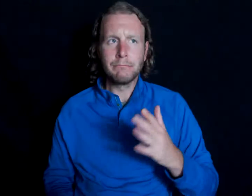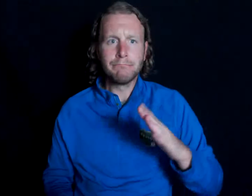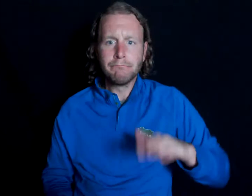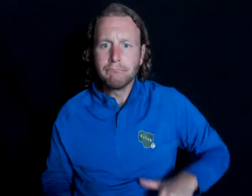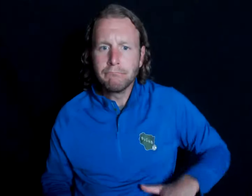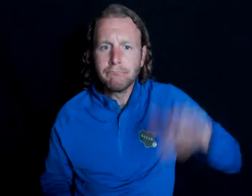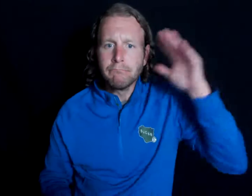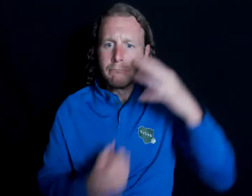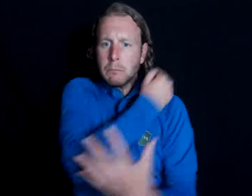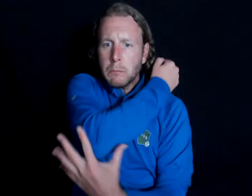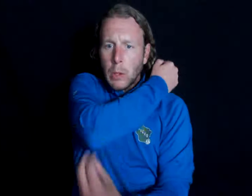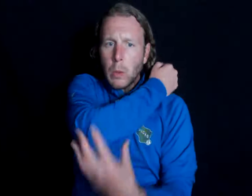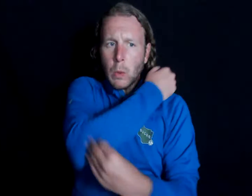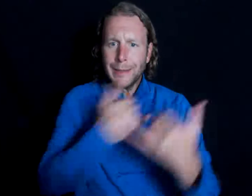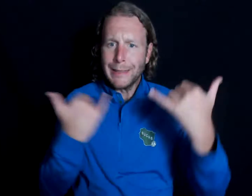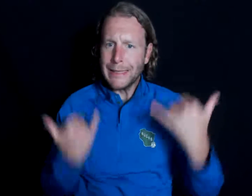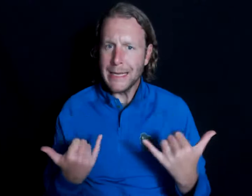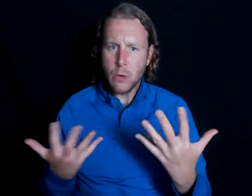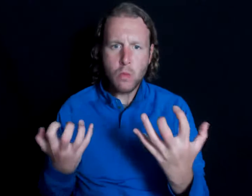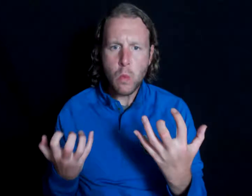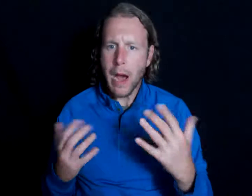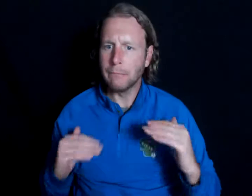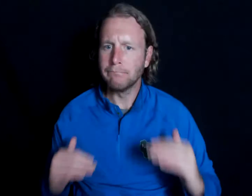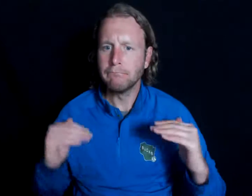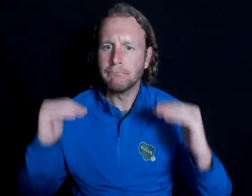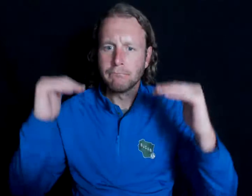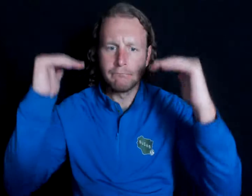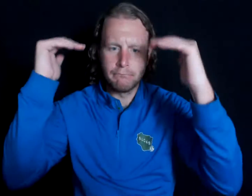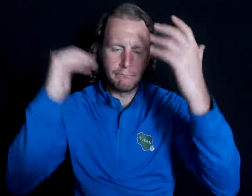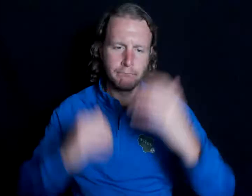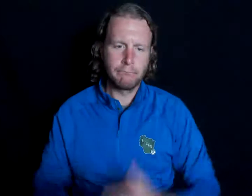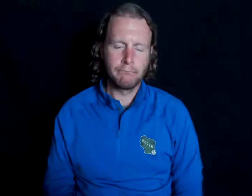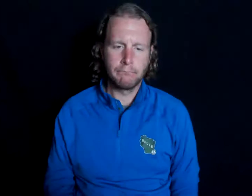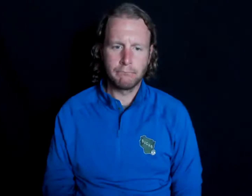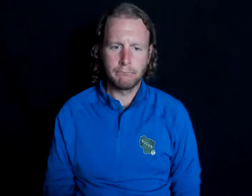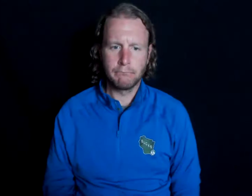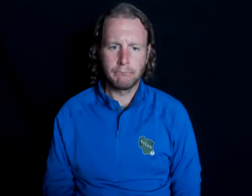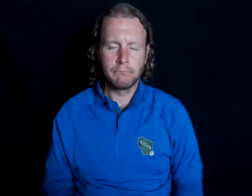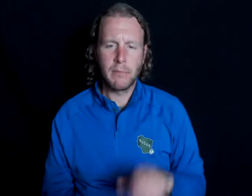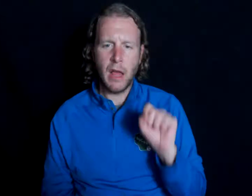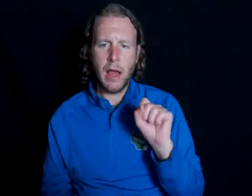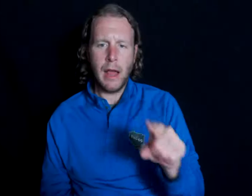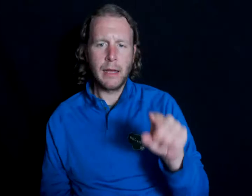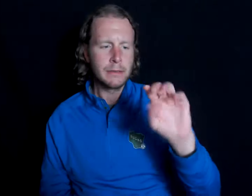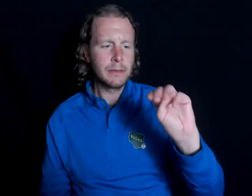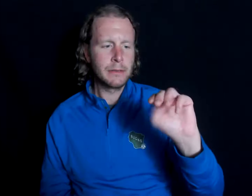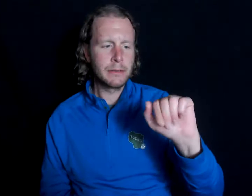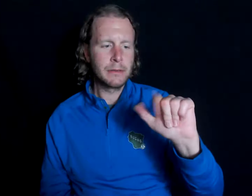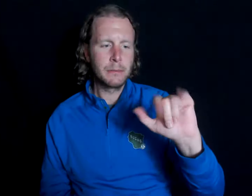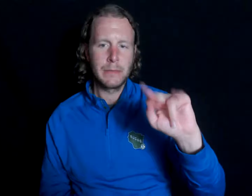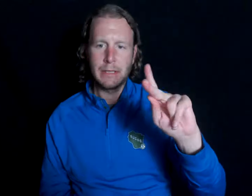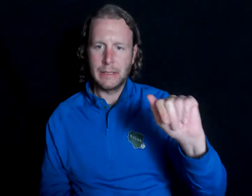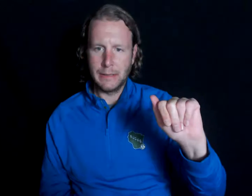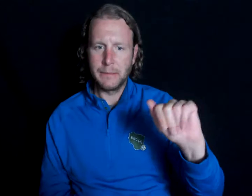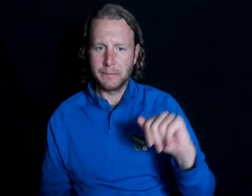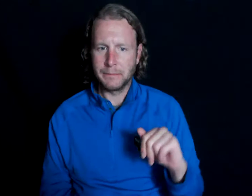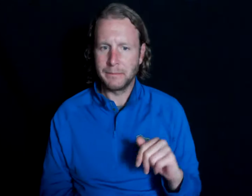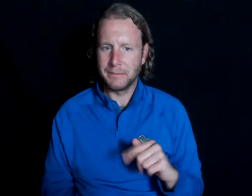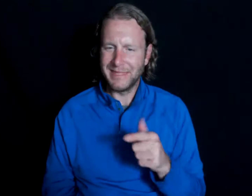and Malika, you covered that team for a while. What are your thoughts? Well, interestingly, you said Giannis is the last one in the gym, and